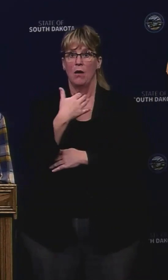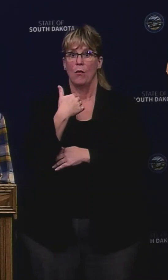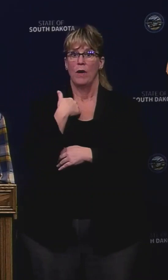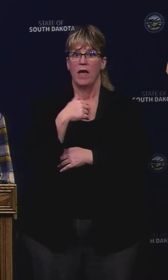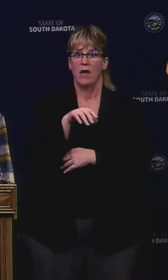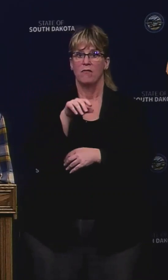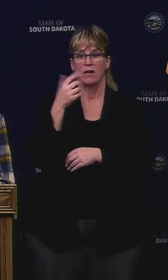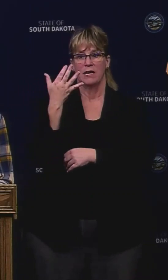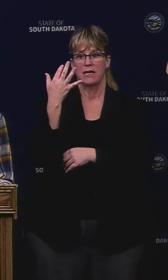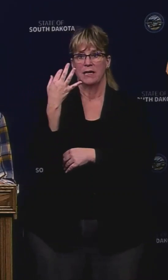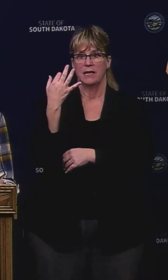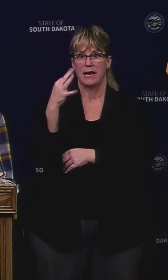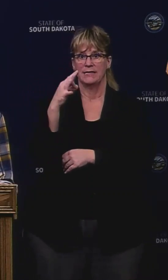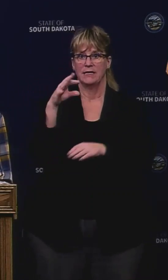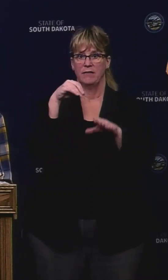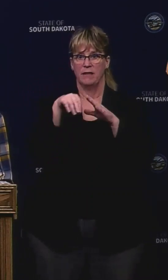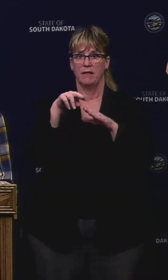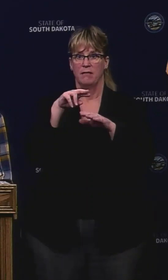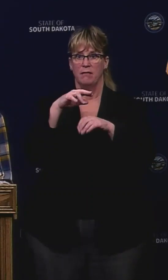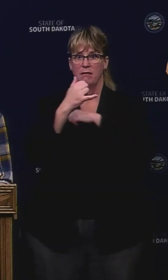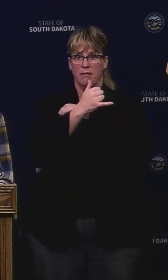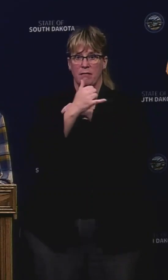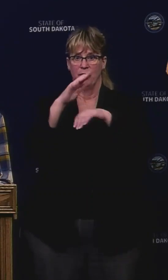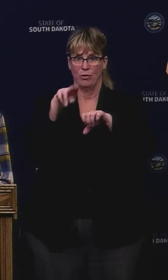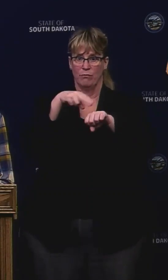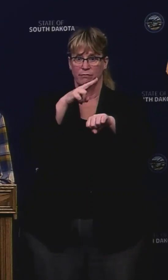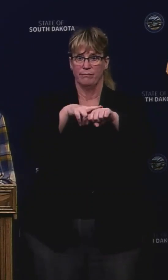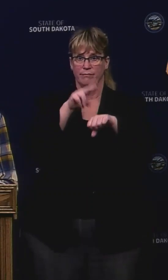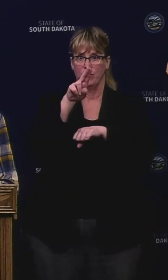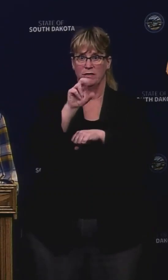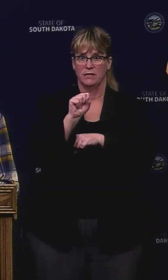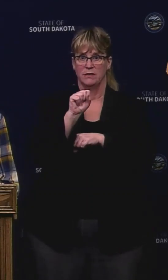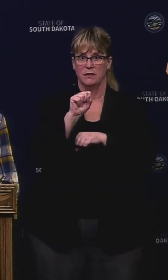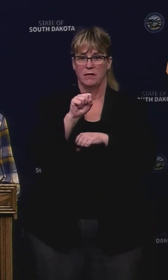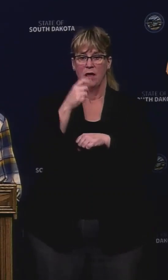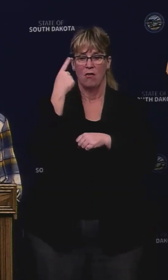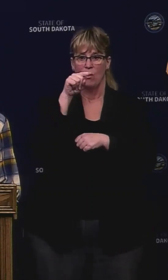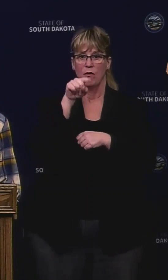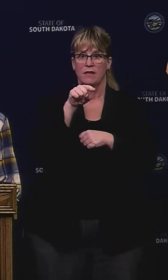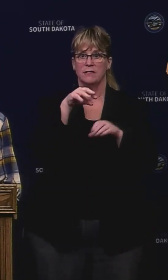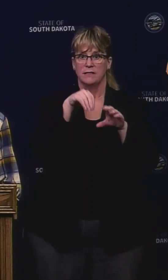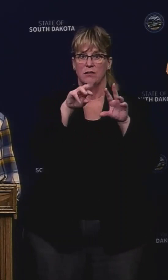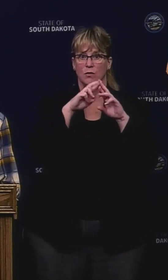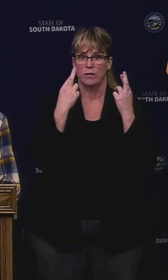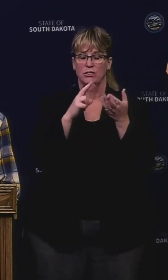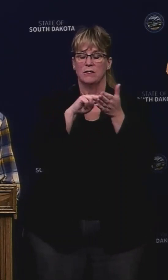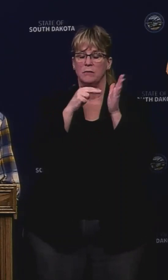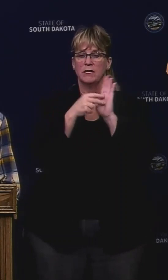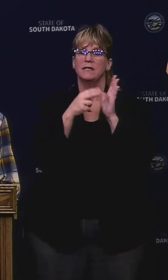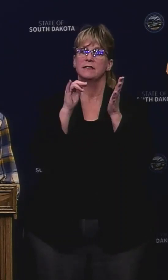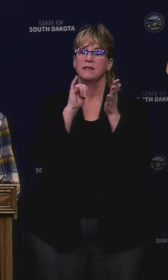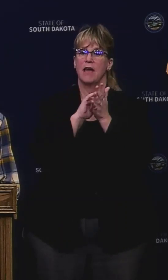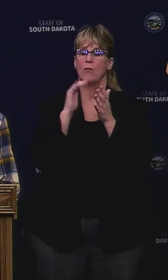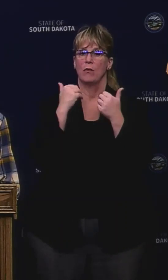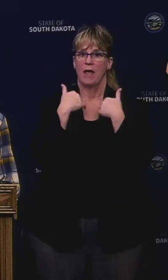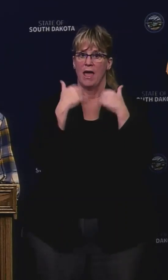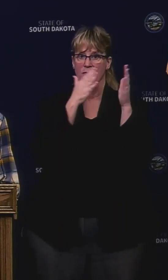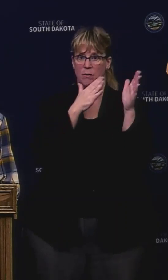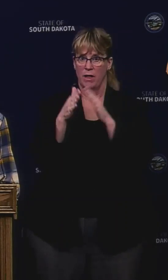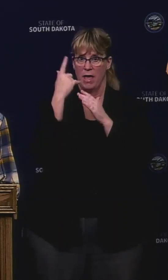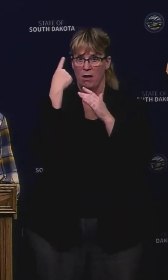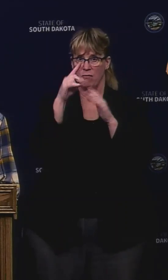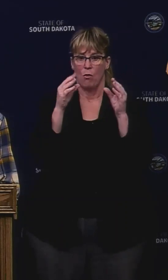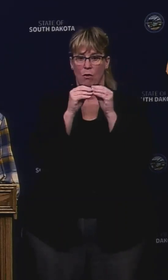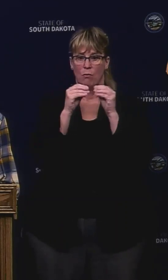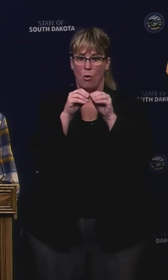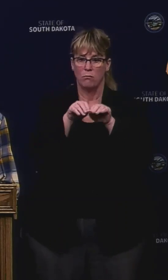we are 19th in the country for testing per million, the second highest in the region. This means that we will have a plan for